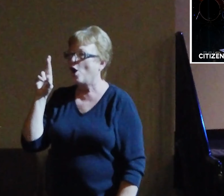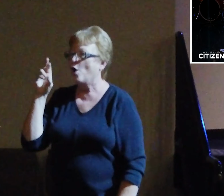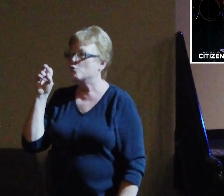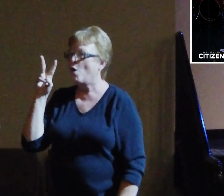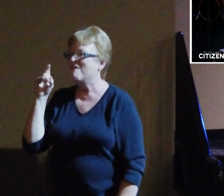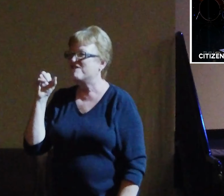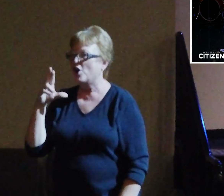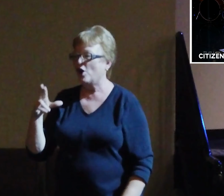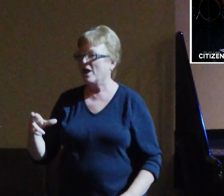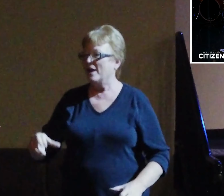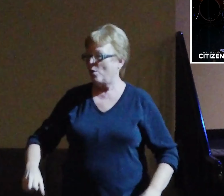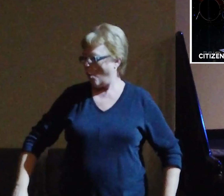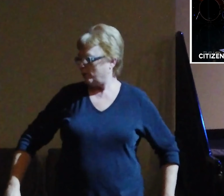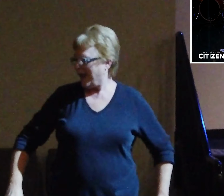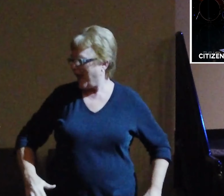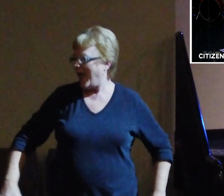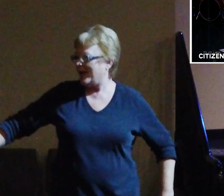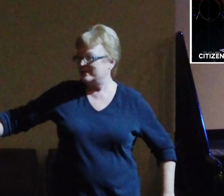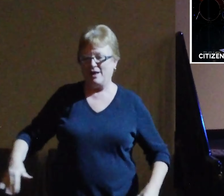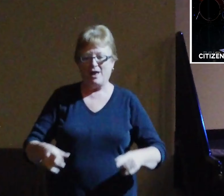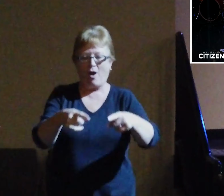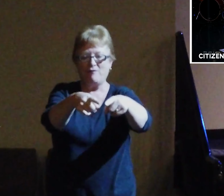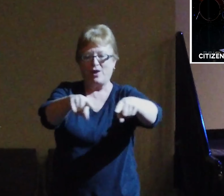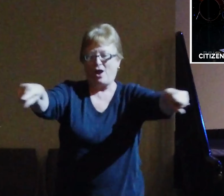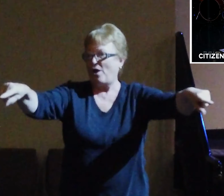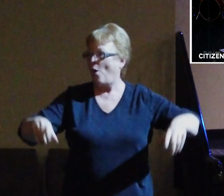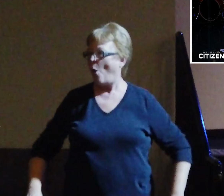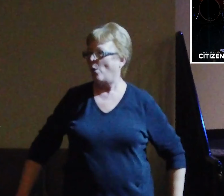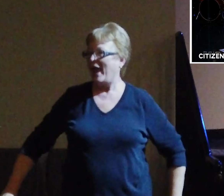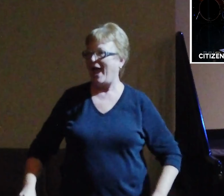few that are not as young as others, I guess.